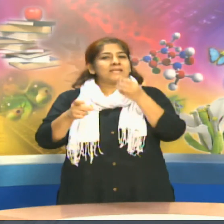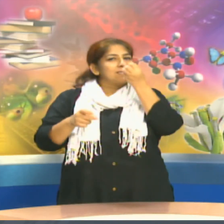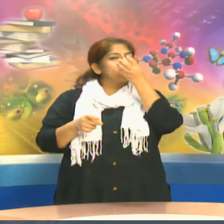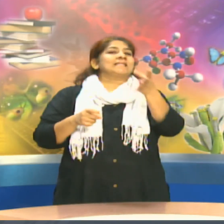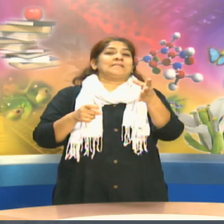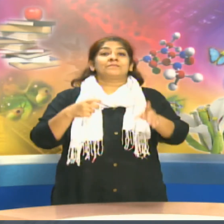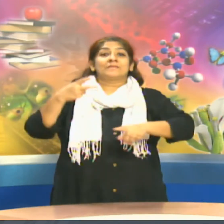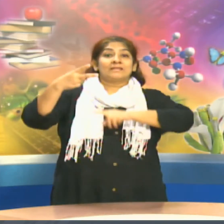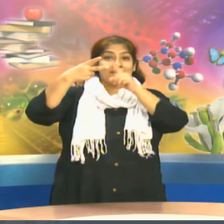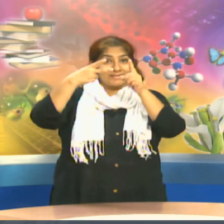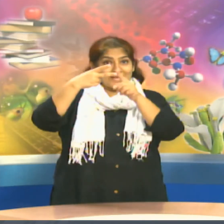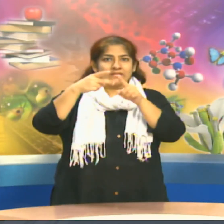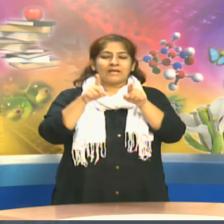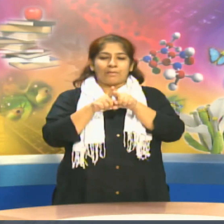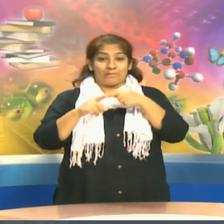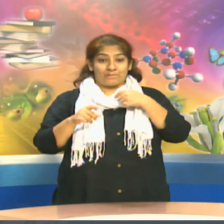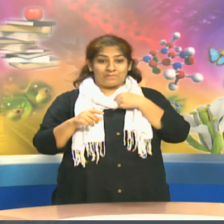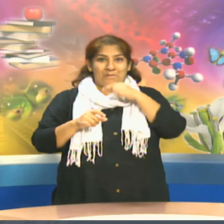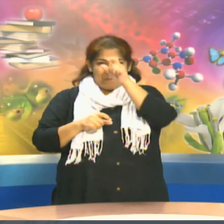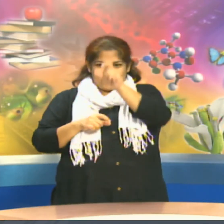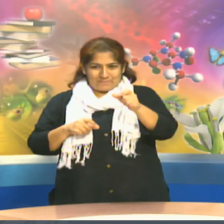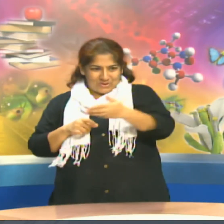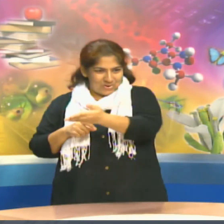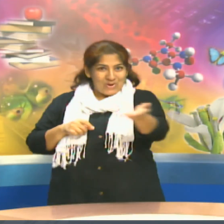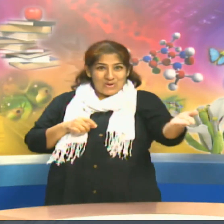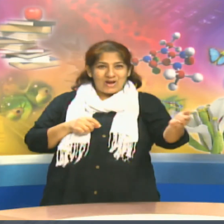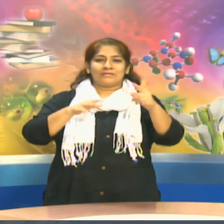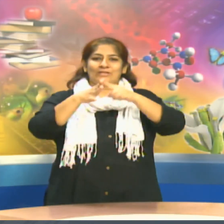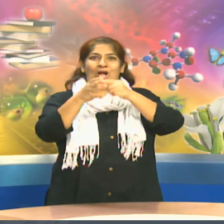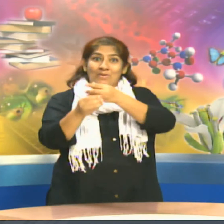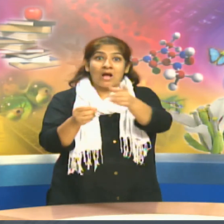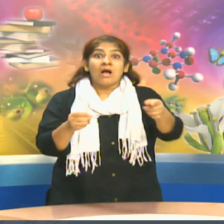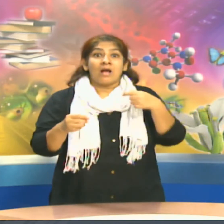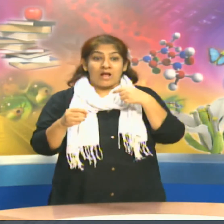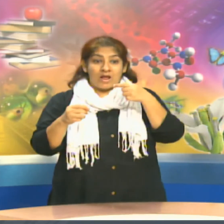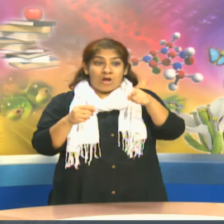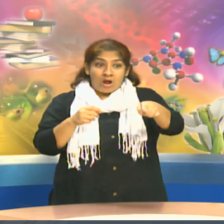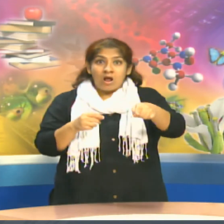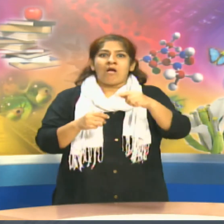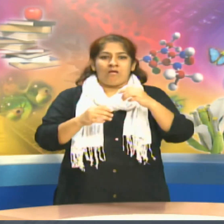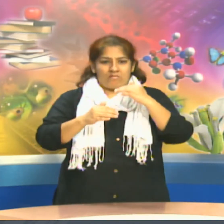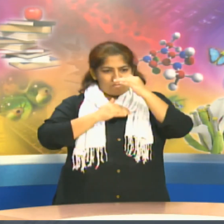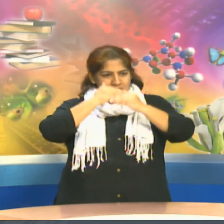different work given to different people for effective management